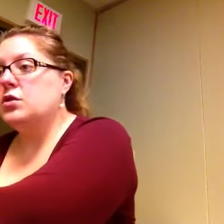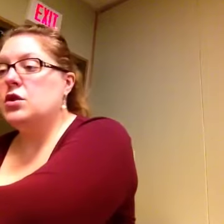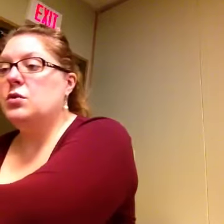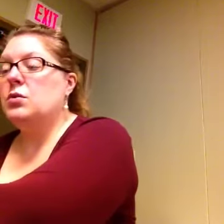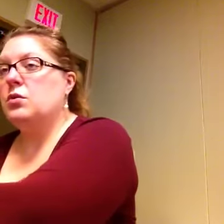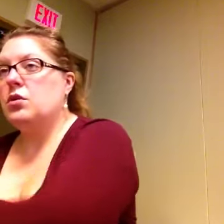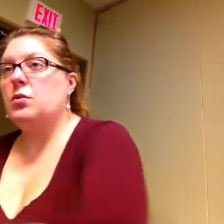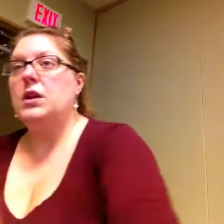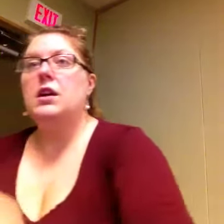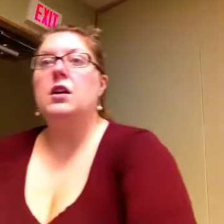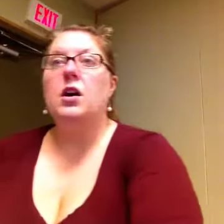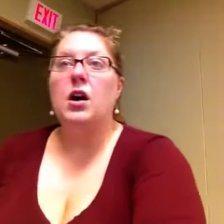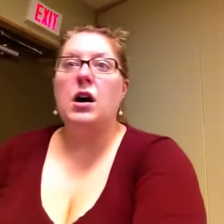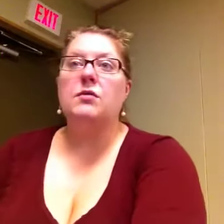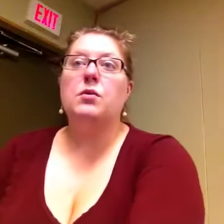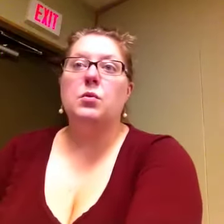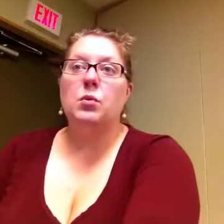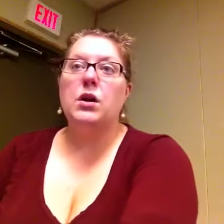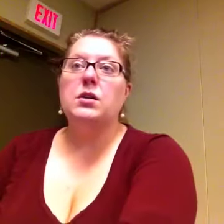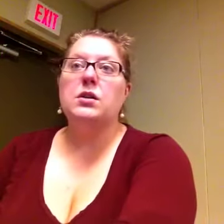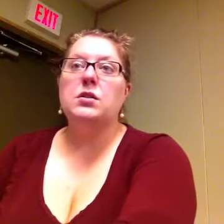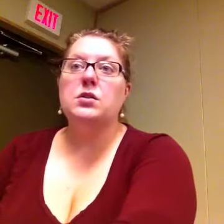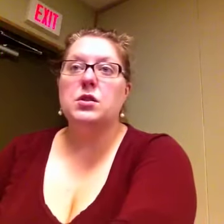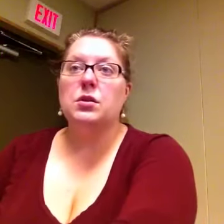2, 3, off. 1, 2.